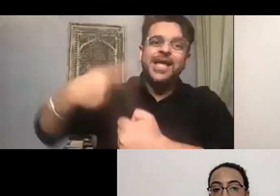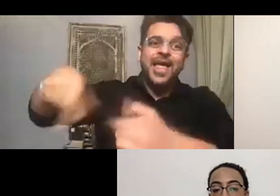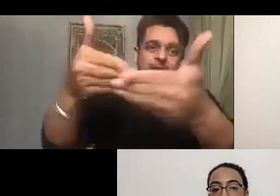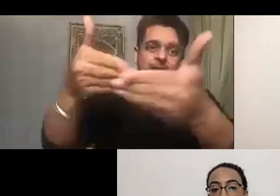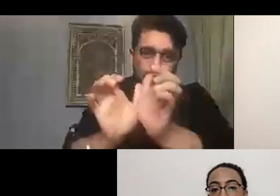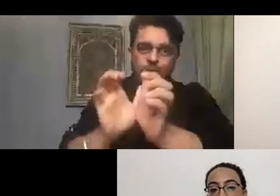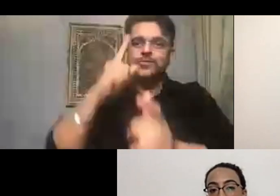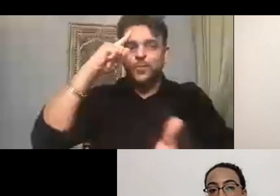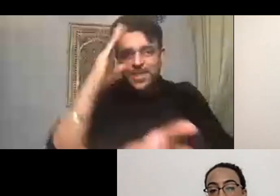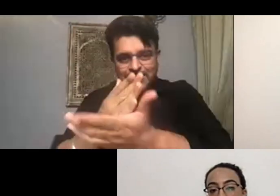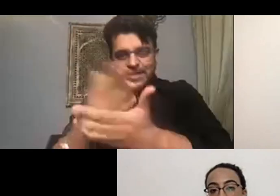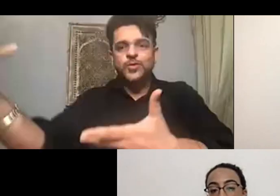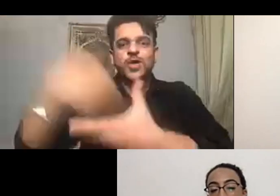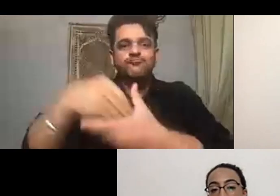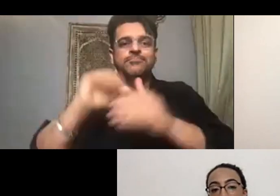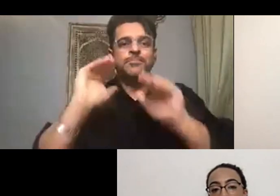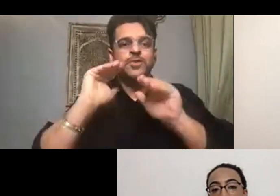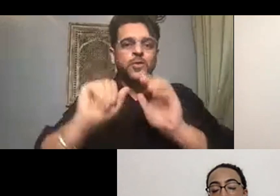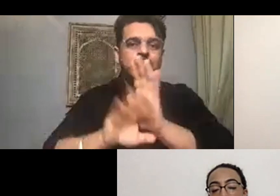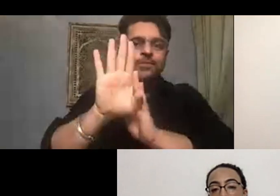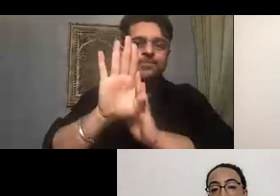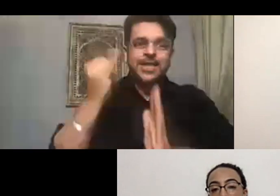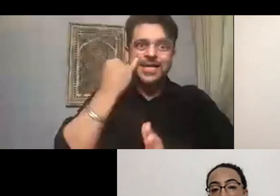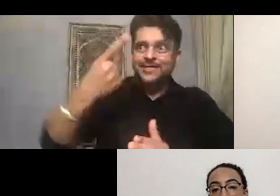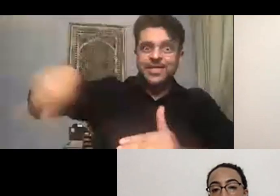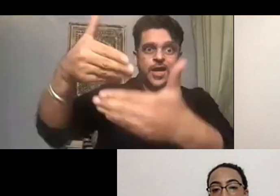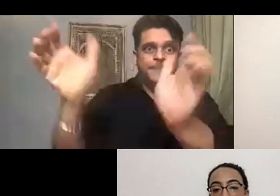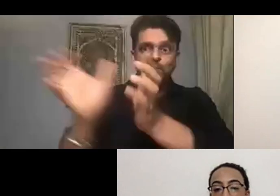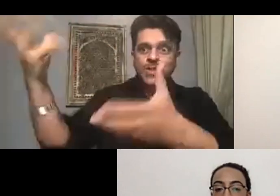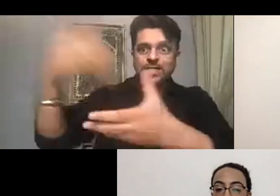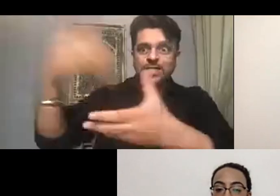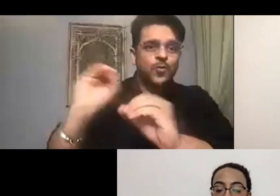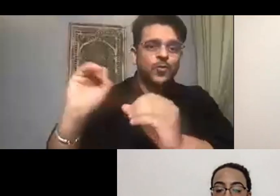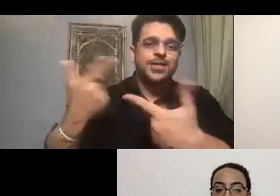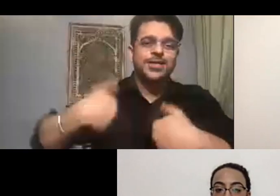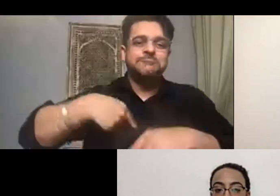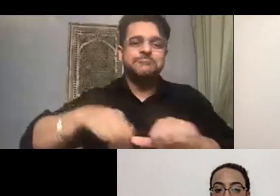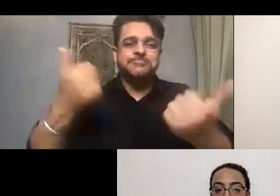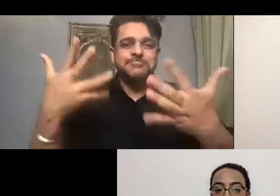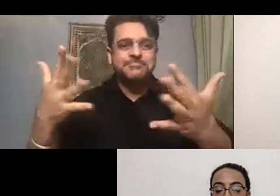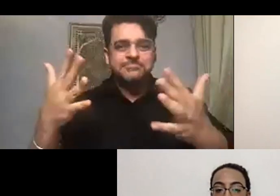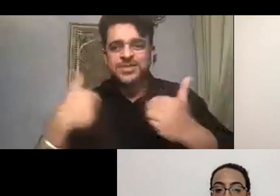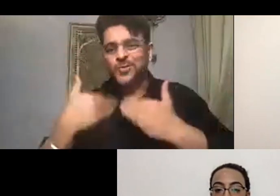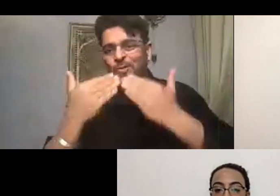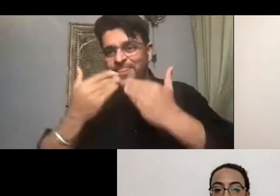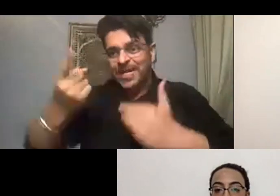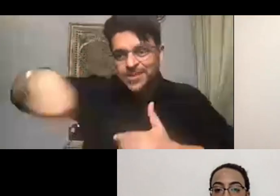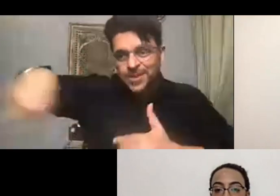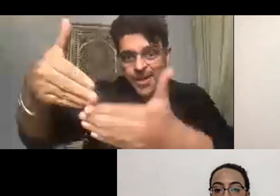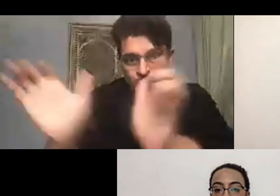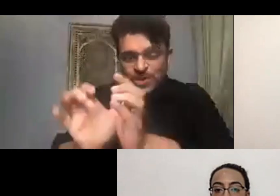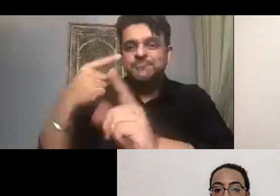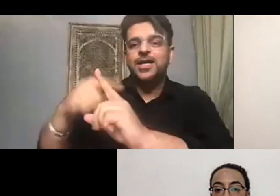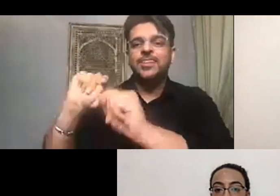I definitely have to thank the team and the community who believes in us and believes in Here a Million. If the team wasn't there, I wouldn't